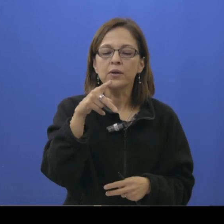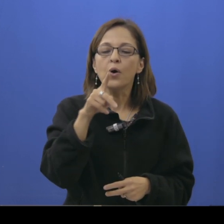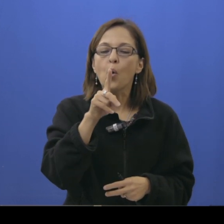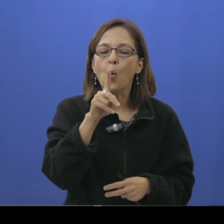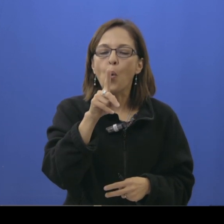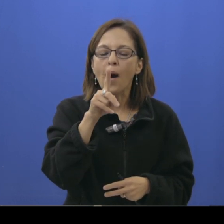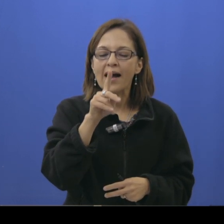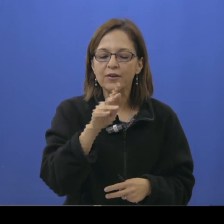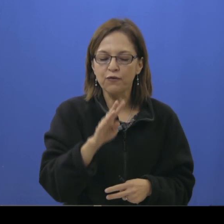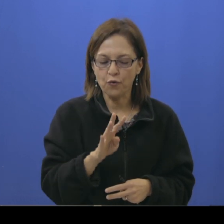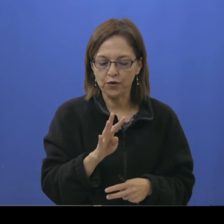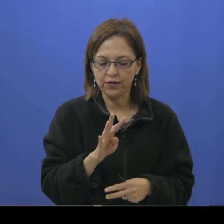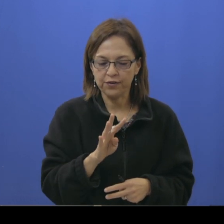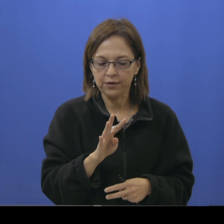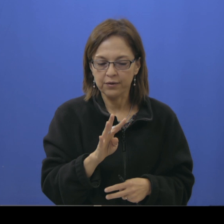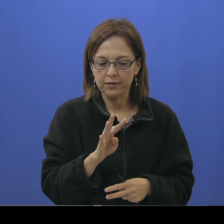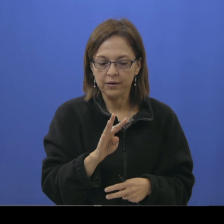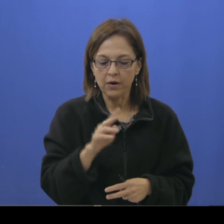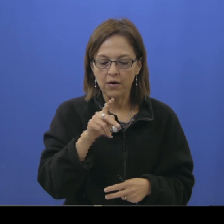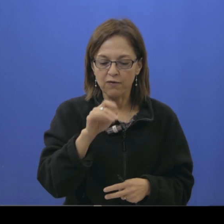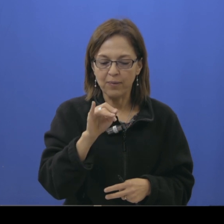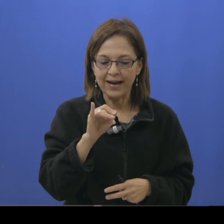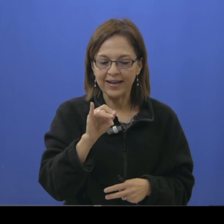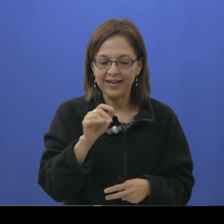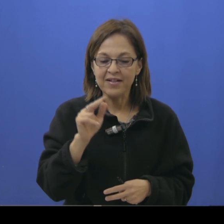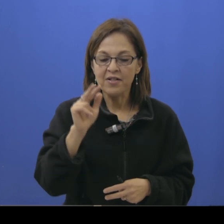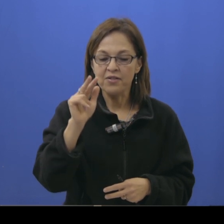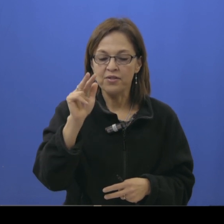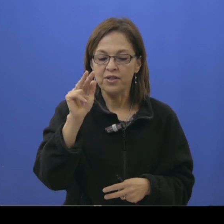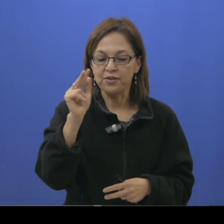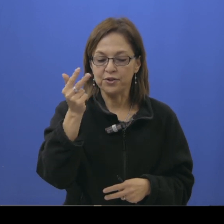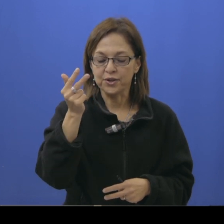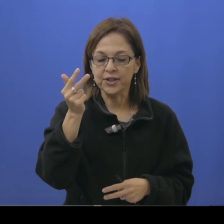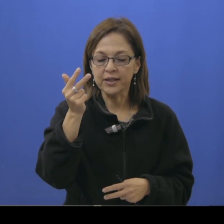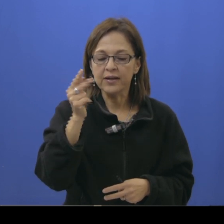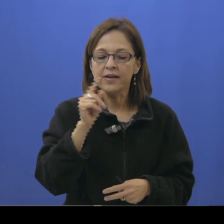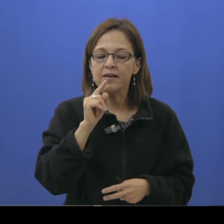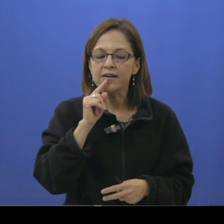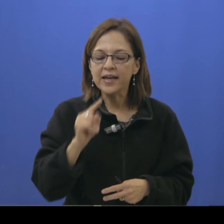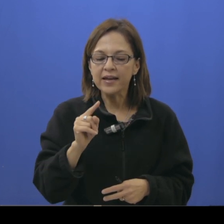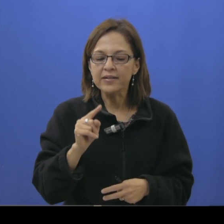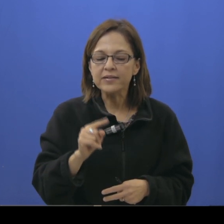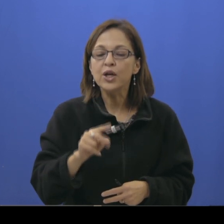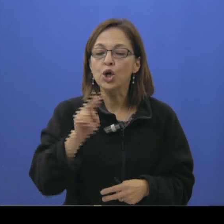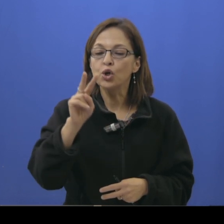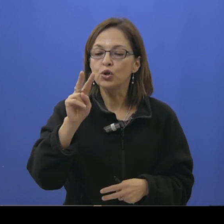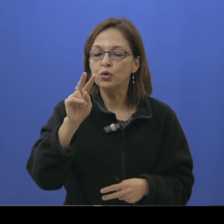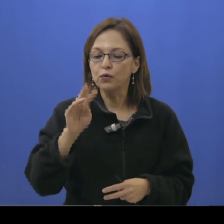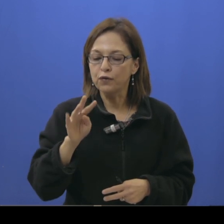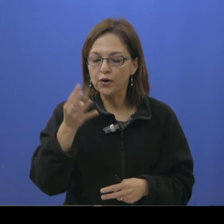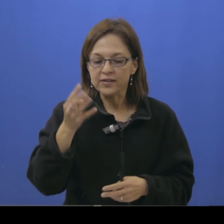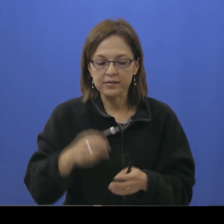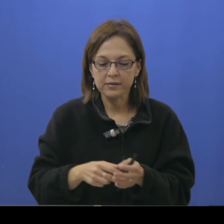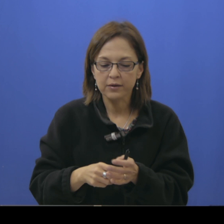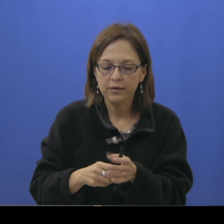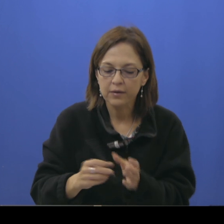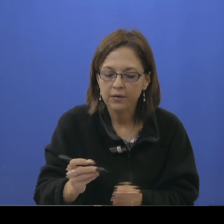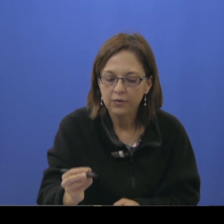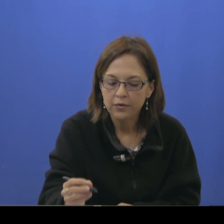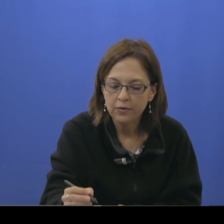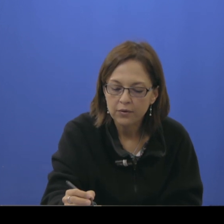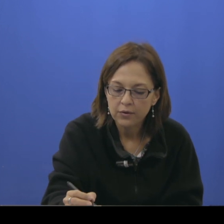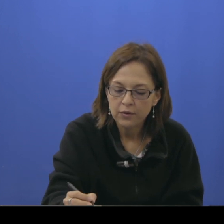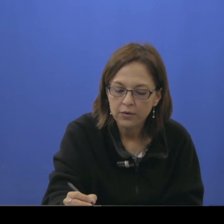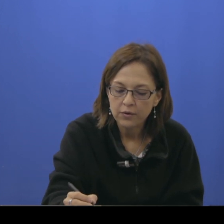second, 1/4 of pi. The third is 2/4.